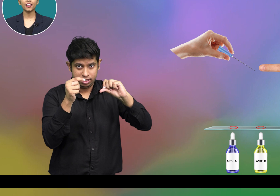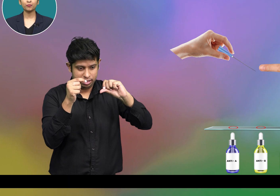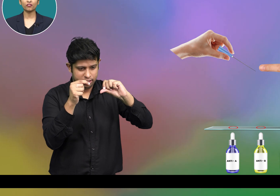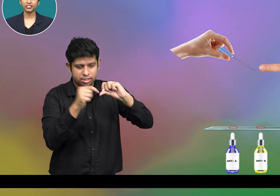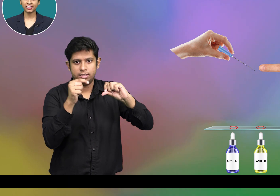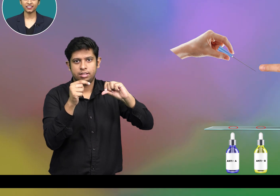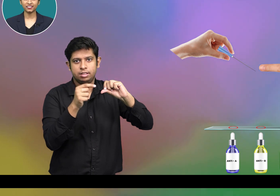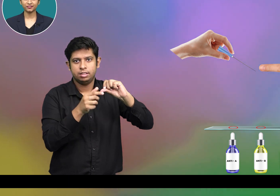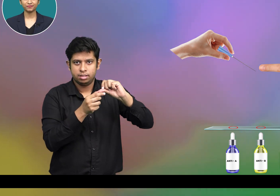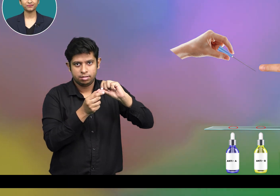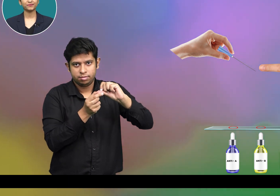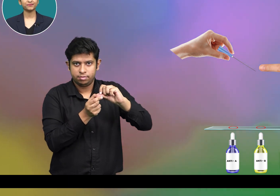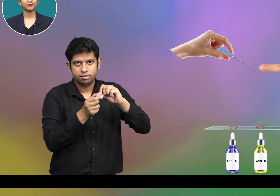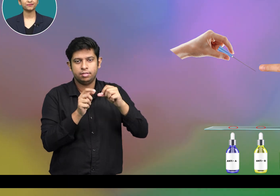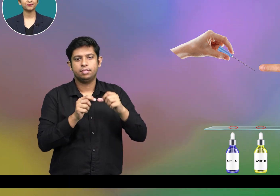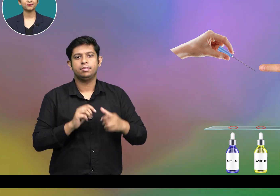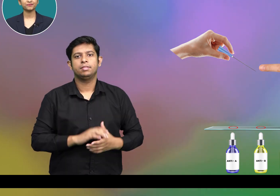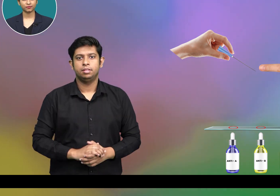with the help of a needle.